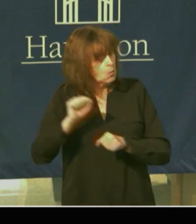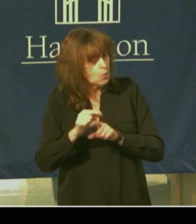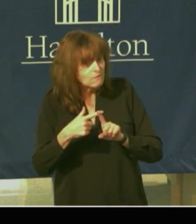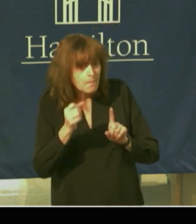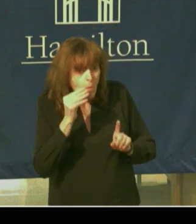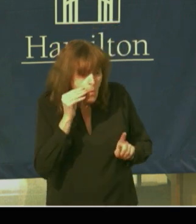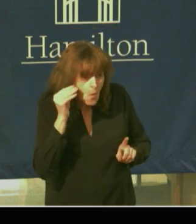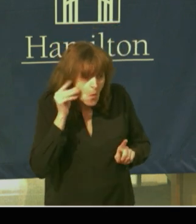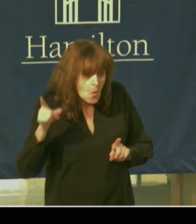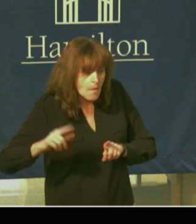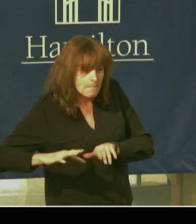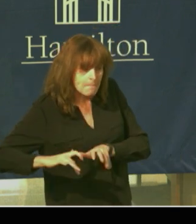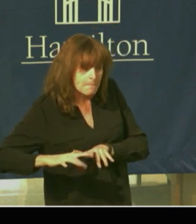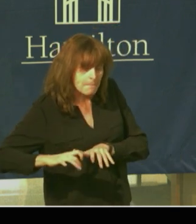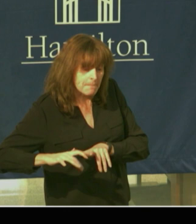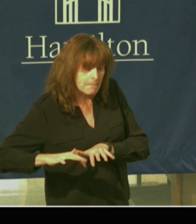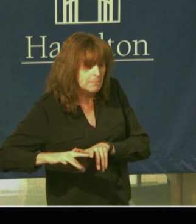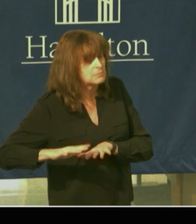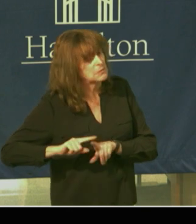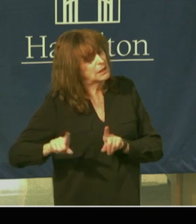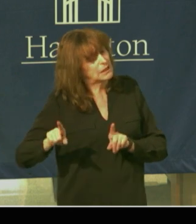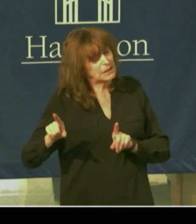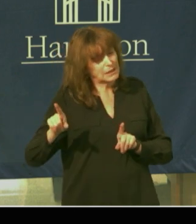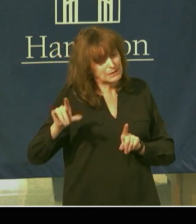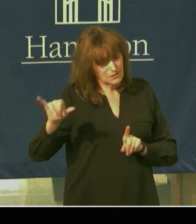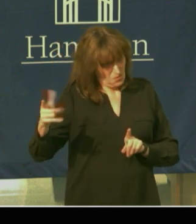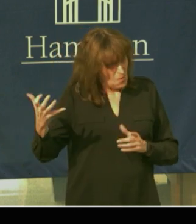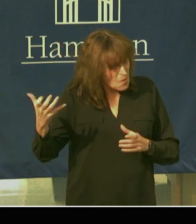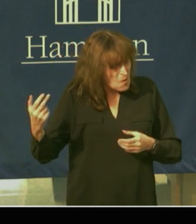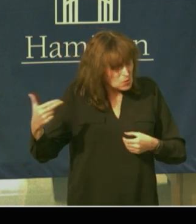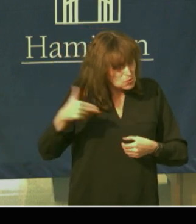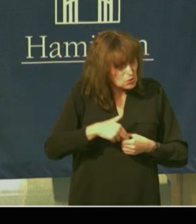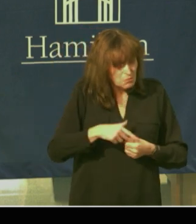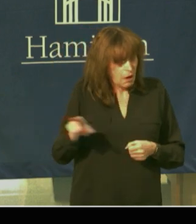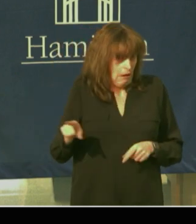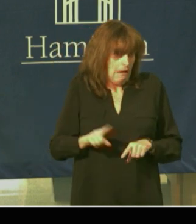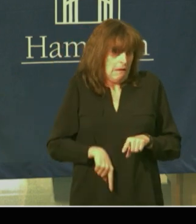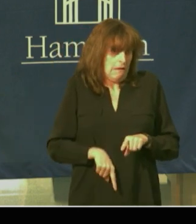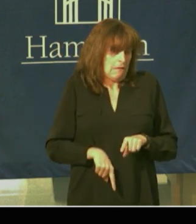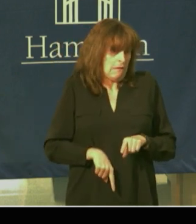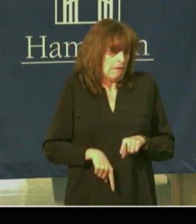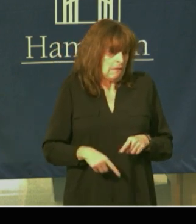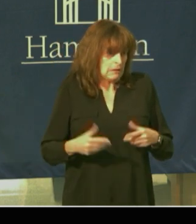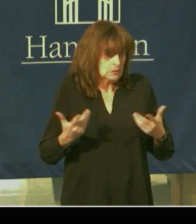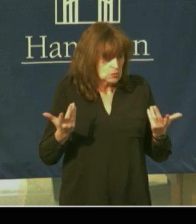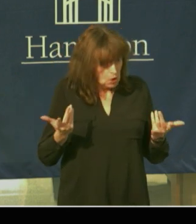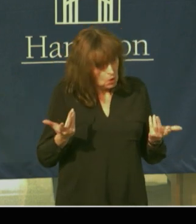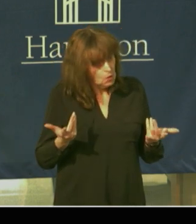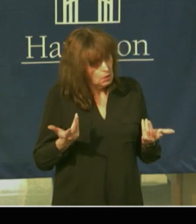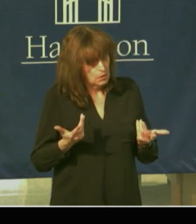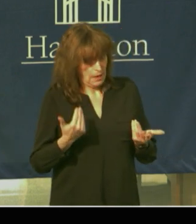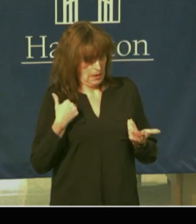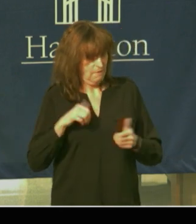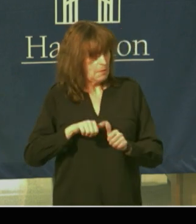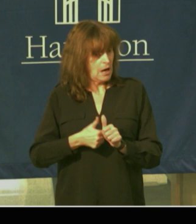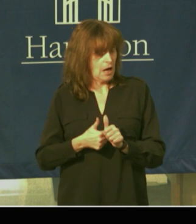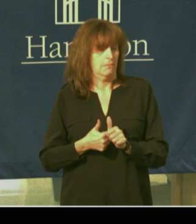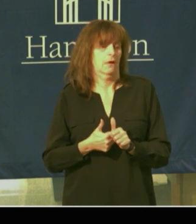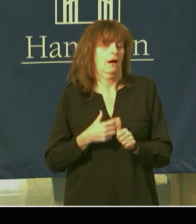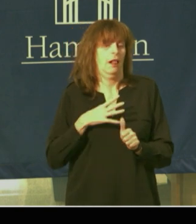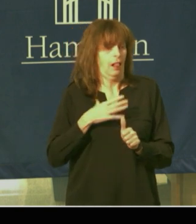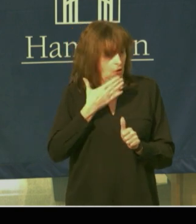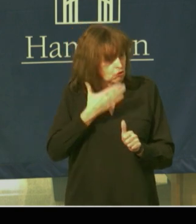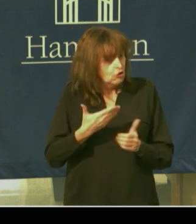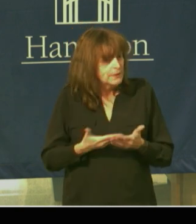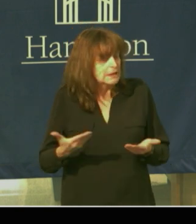front lines with us. She'd love to be working alongside us, but she isn't. But that's exactly why we set the Emergency Operations Center up the way it is. So